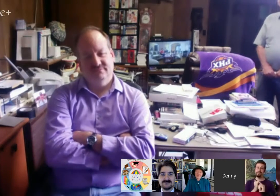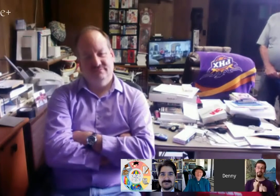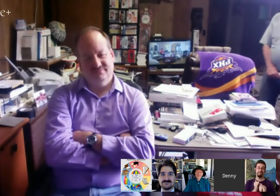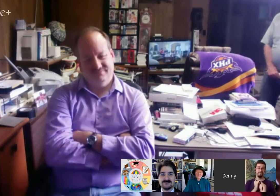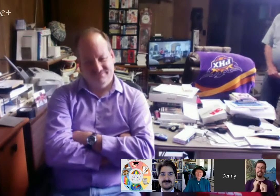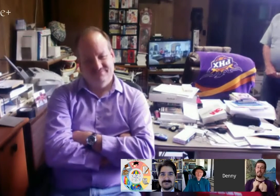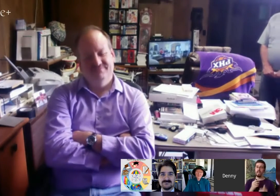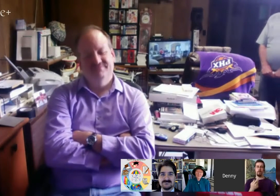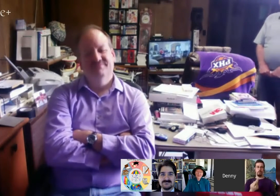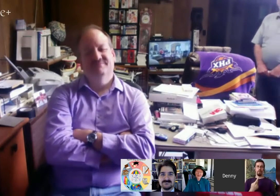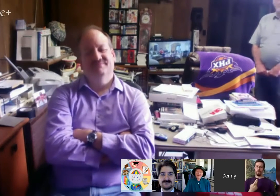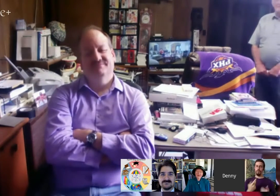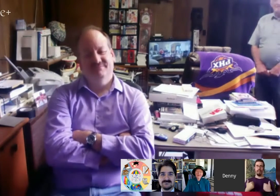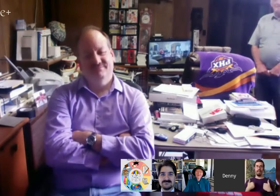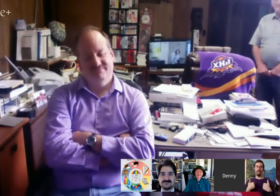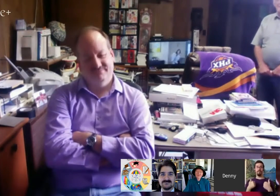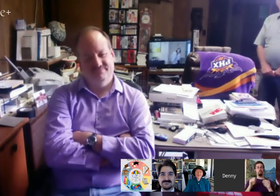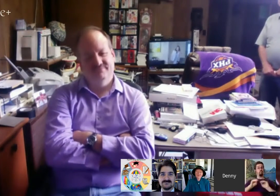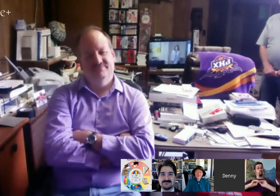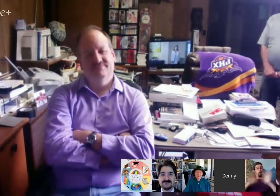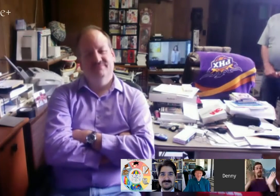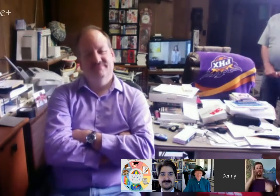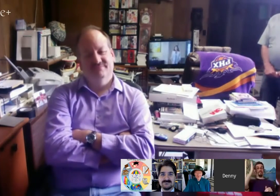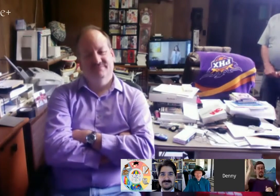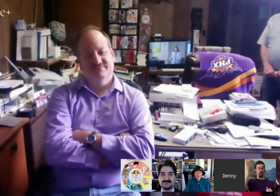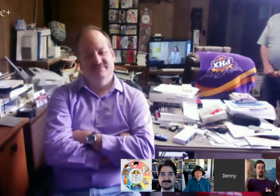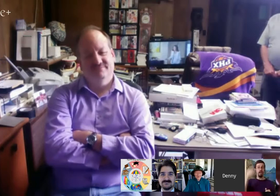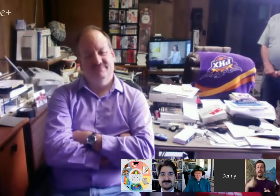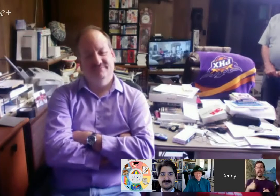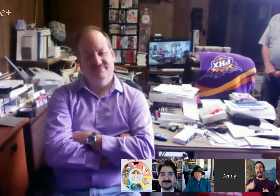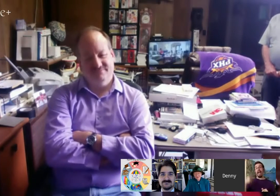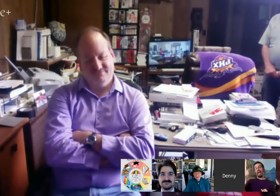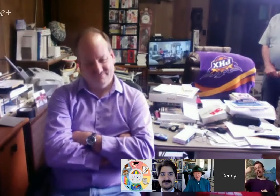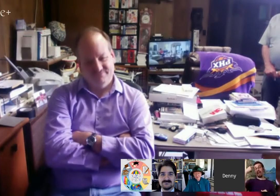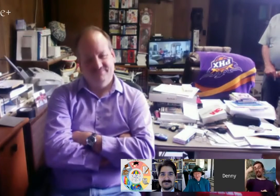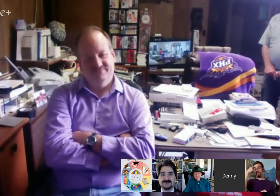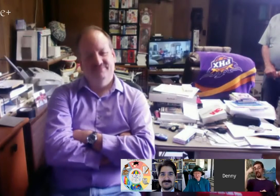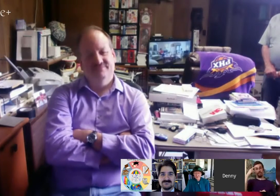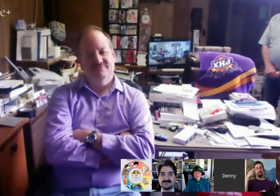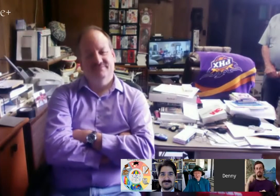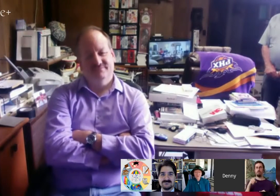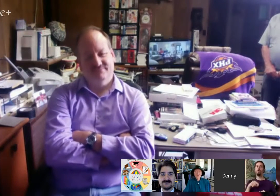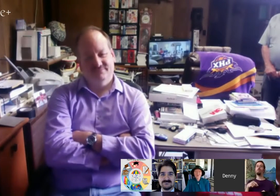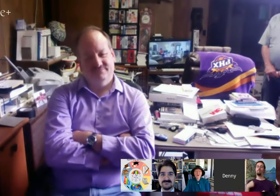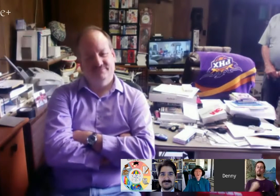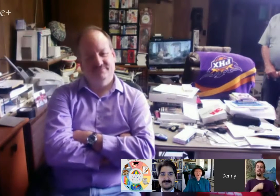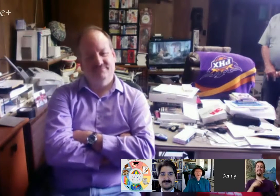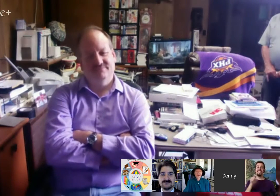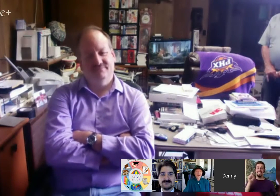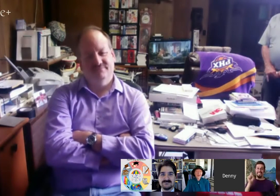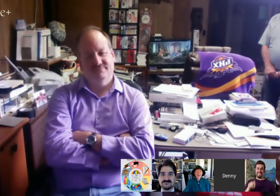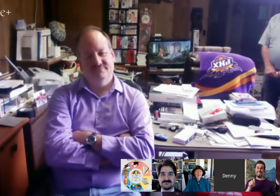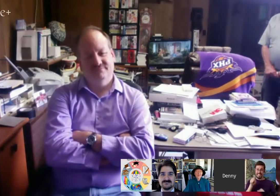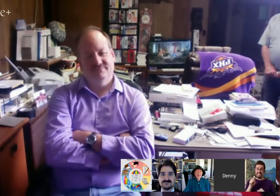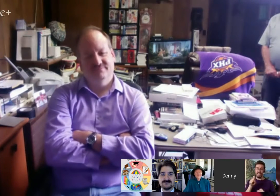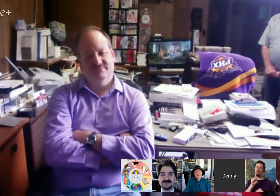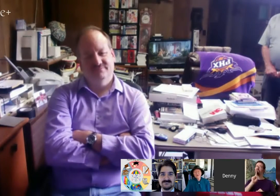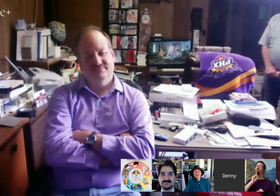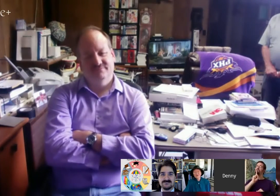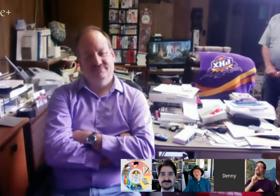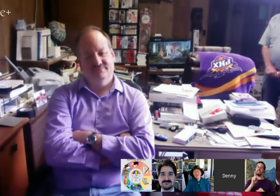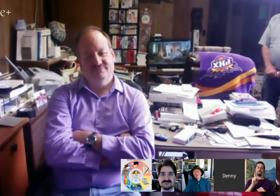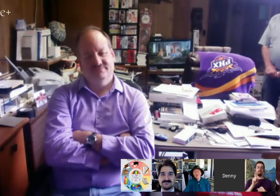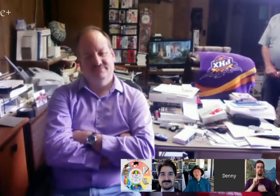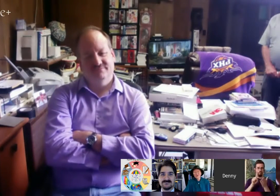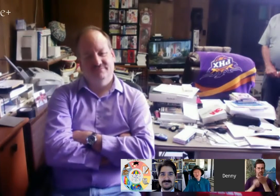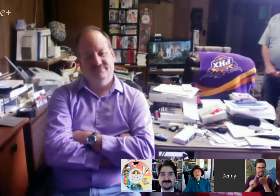we do have a bright future. And I do think the real truth is that we need a real research project that really